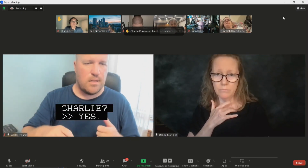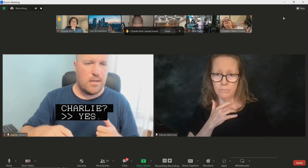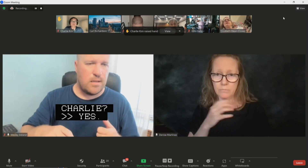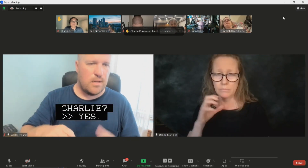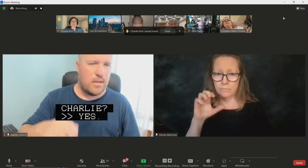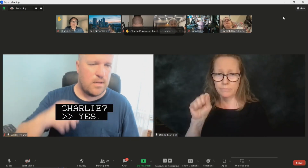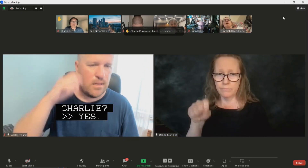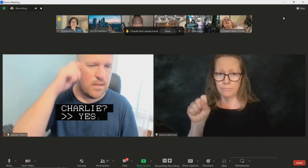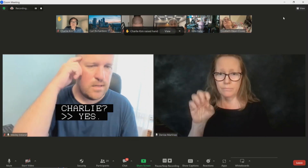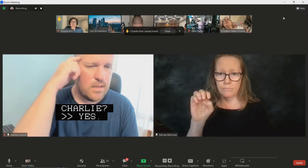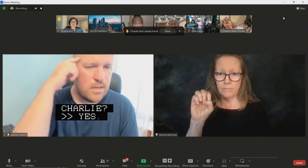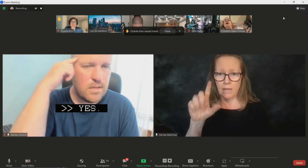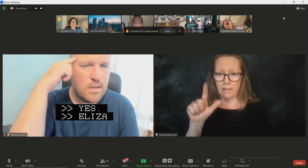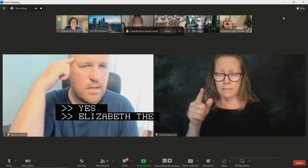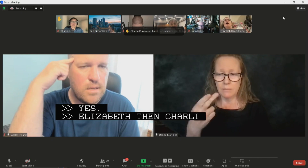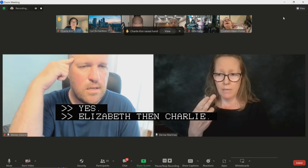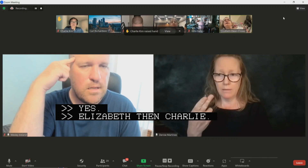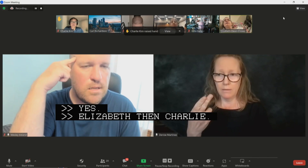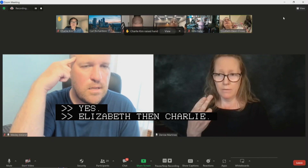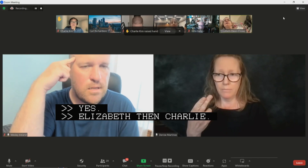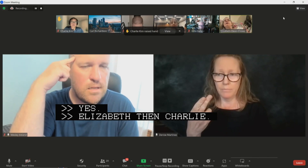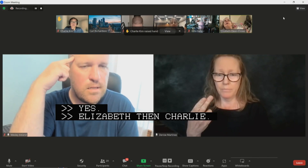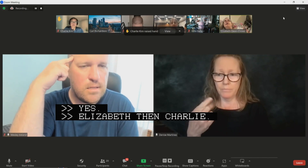Yes, this is Elizabeth.